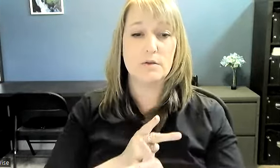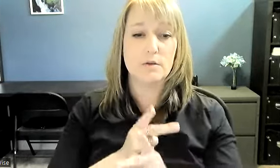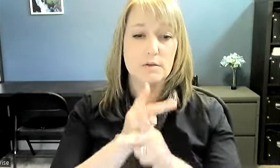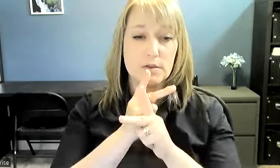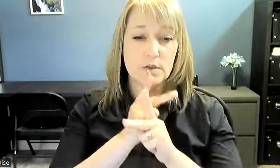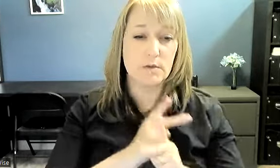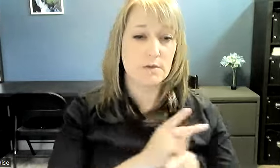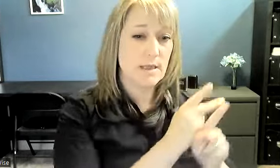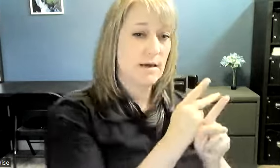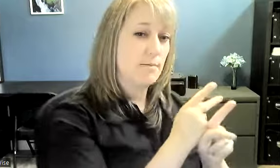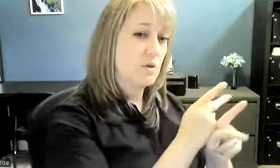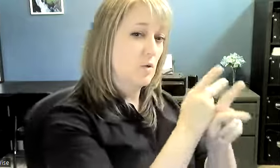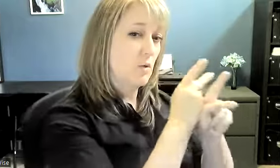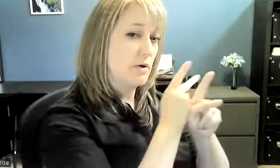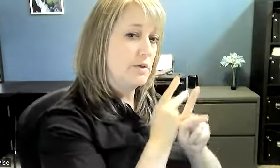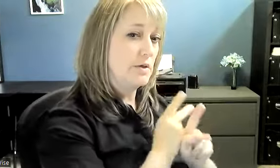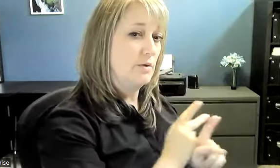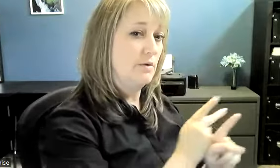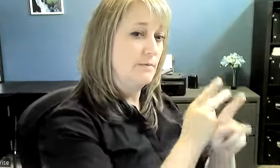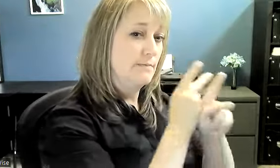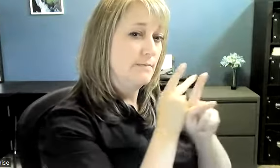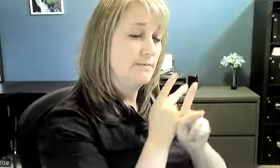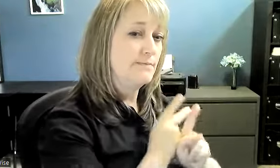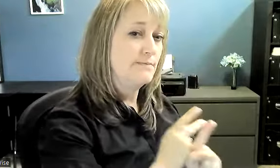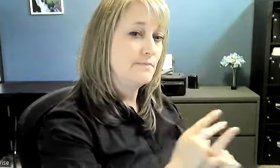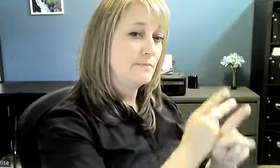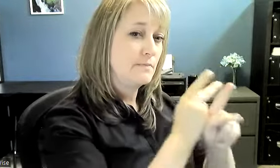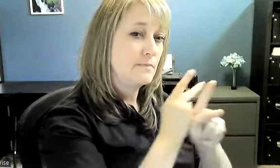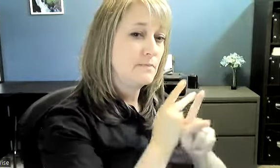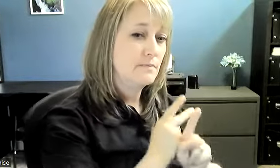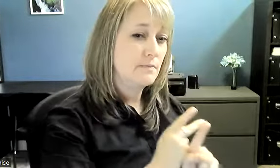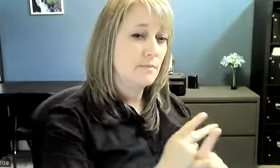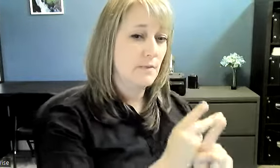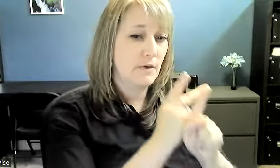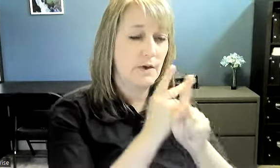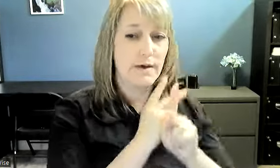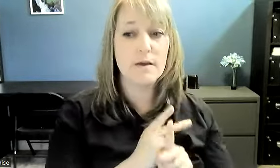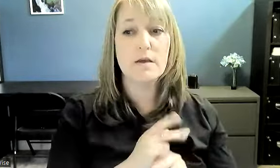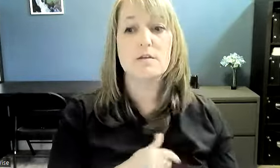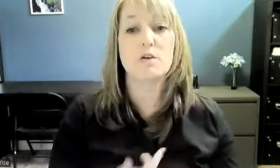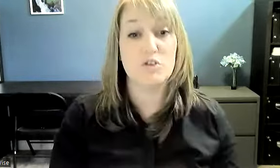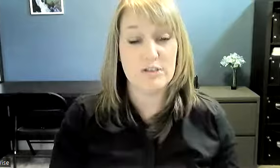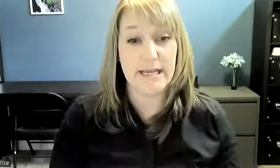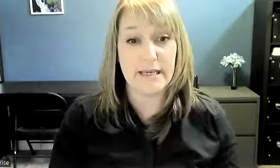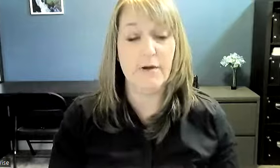little circles that come towards you. Okay, so to take care of.